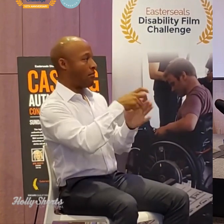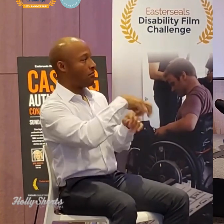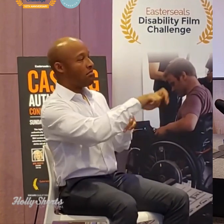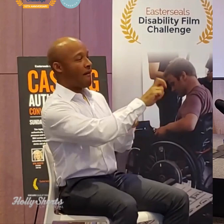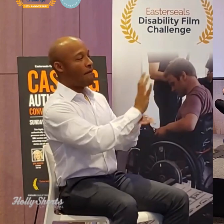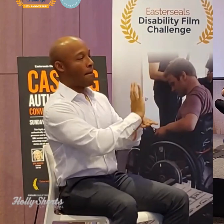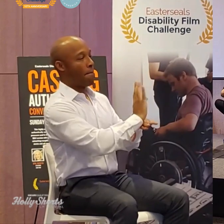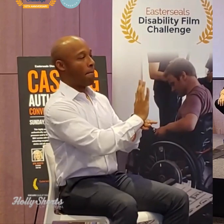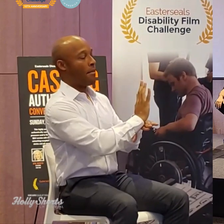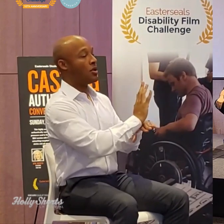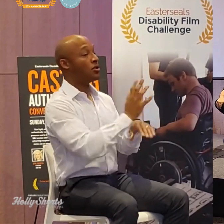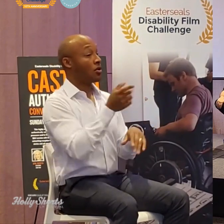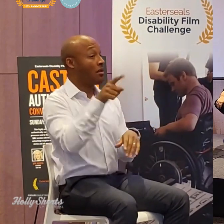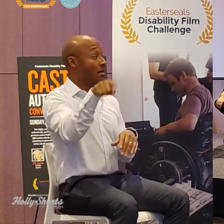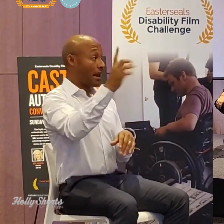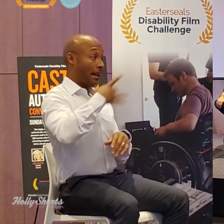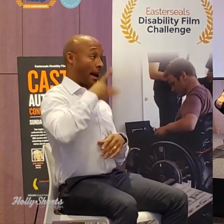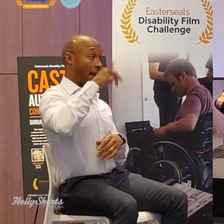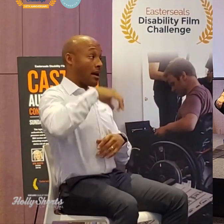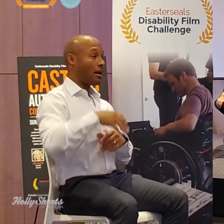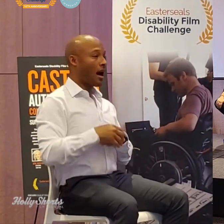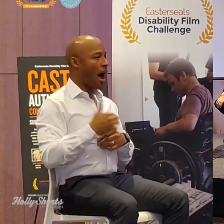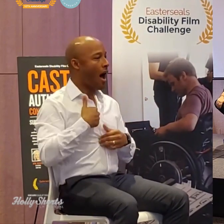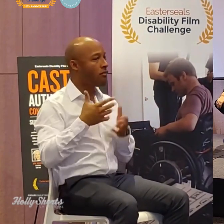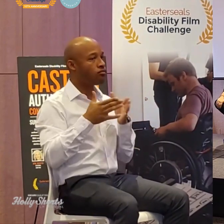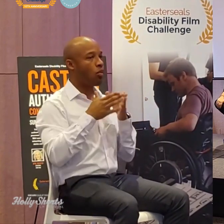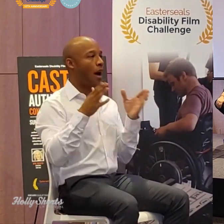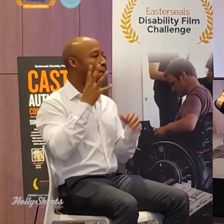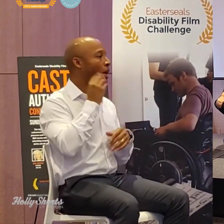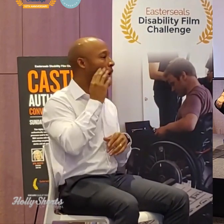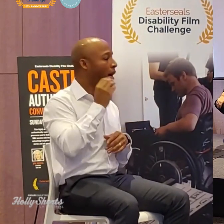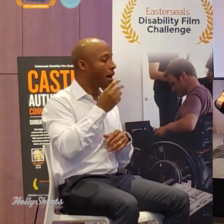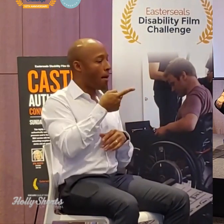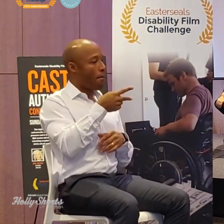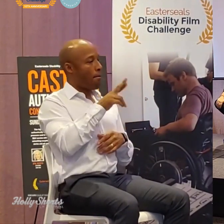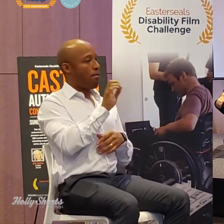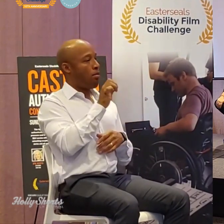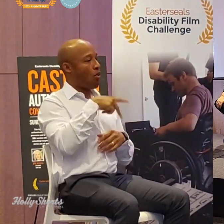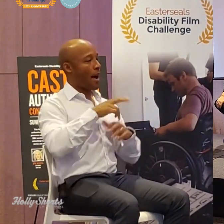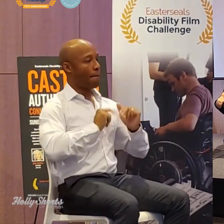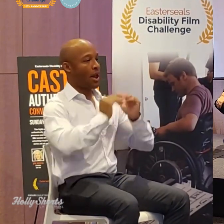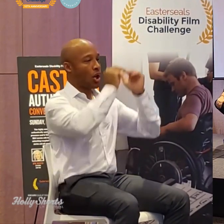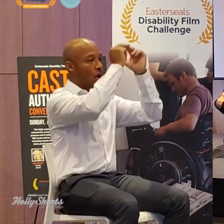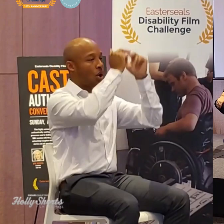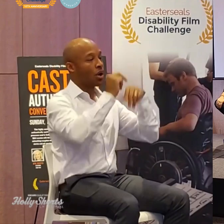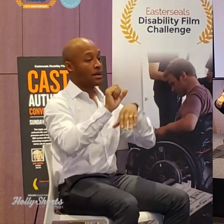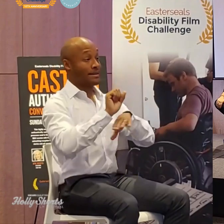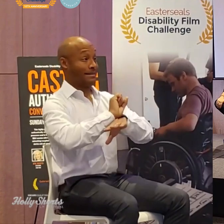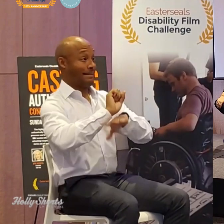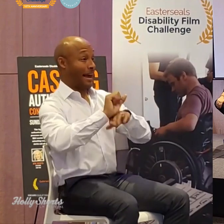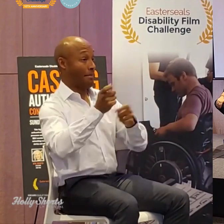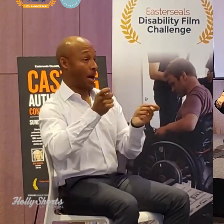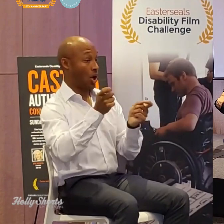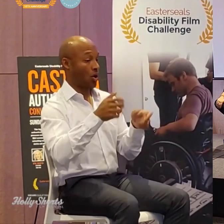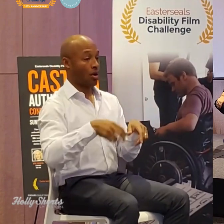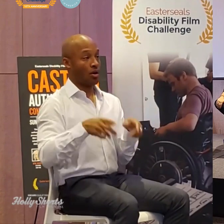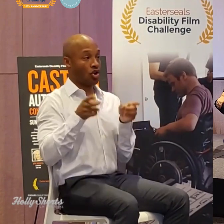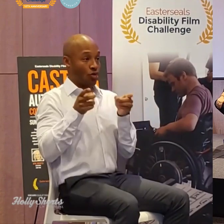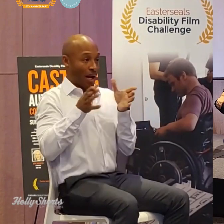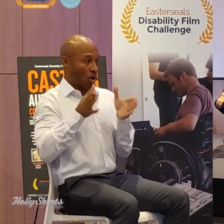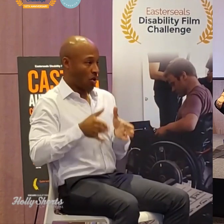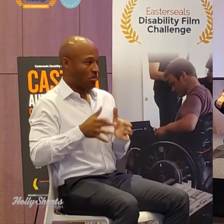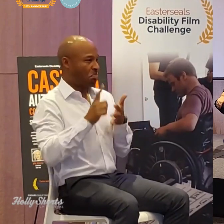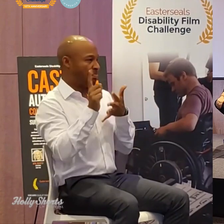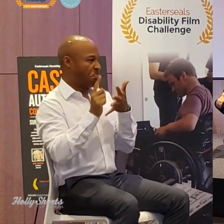them. And I had a very wide experience. I had been a prop builder and a stage manager and a director and all those things.